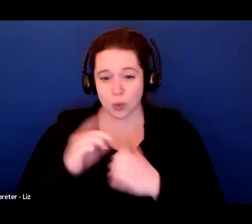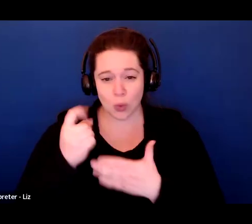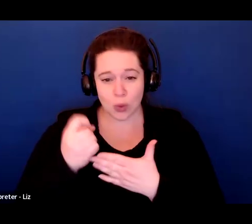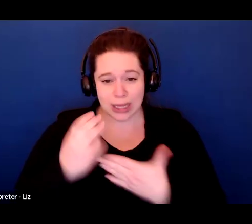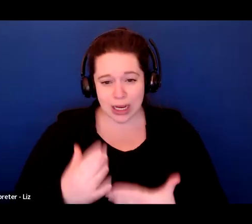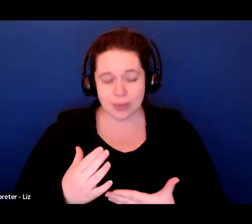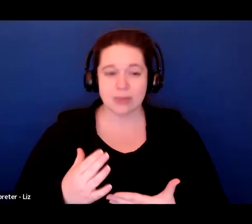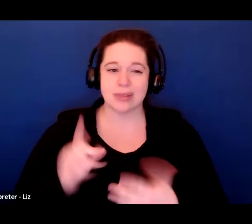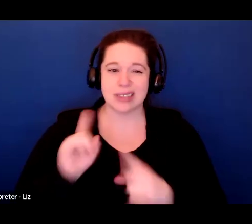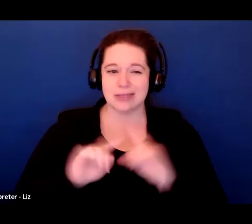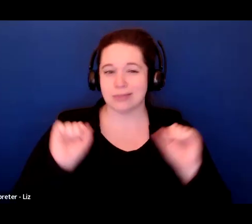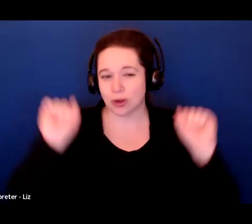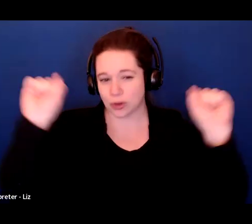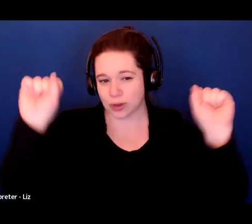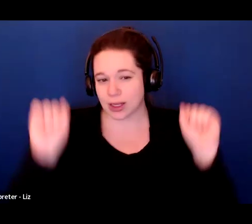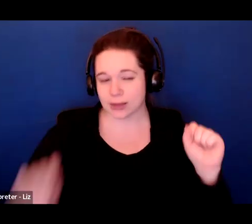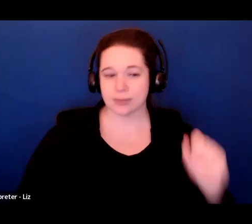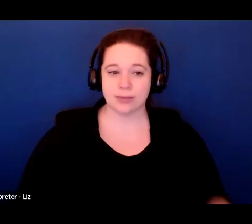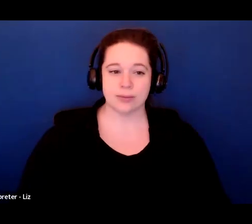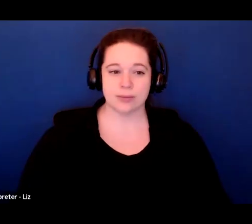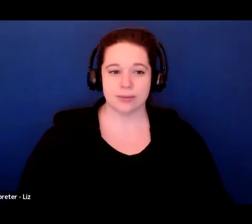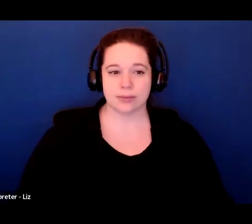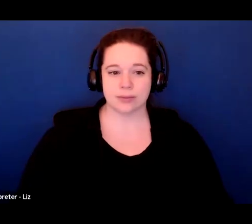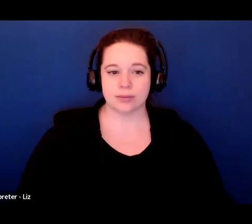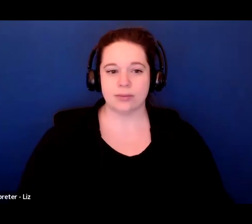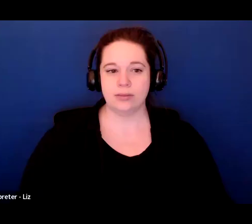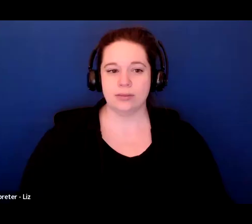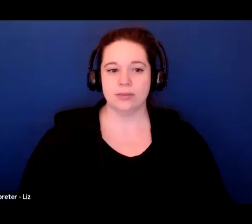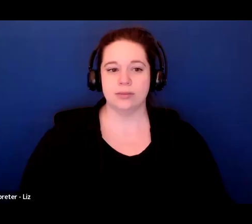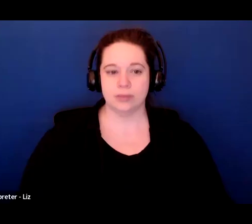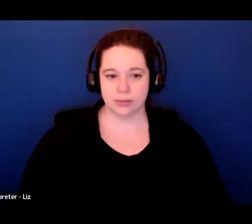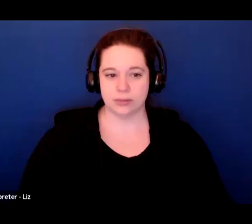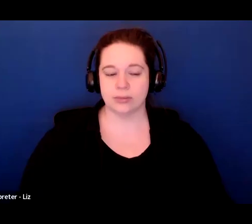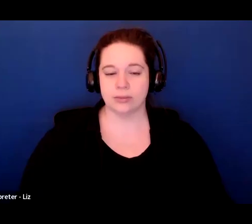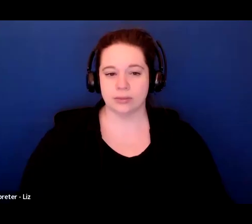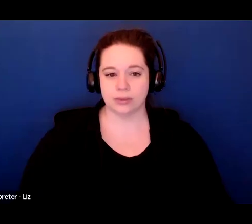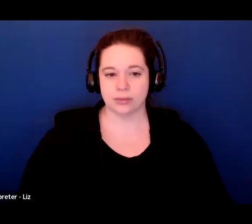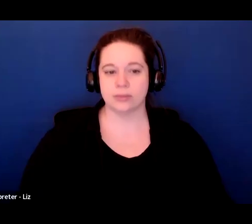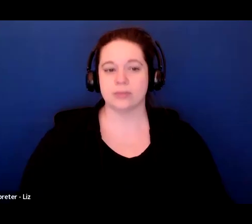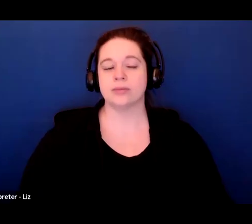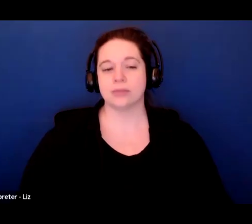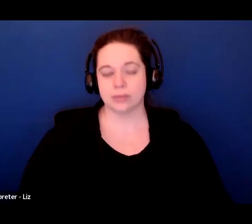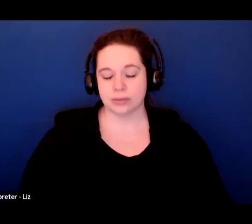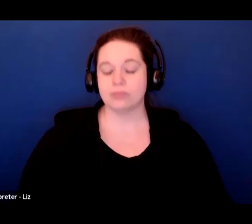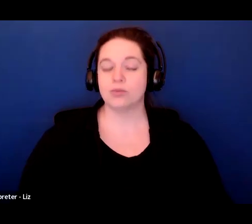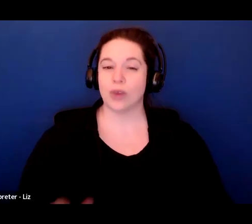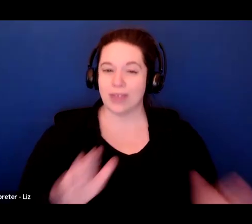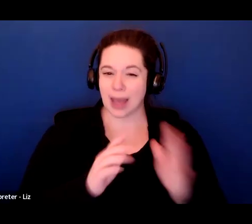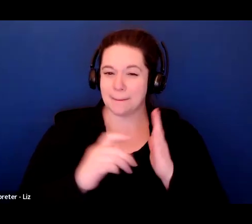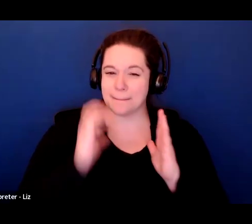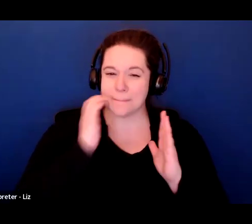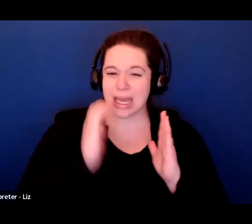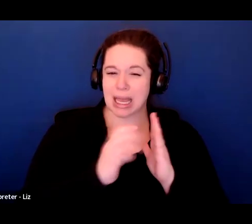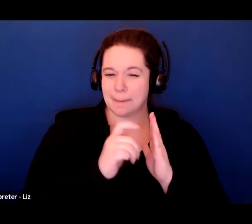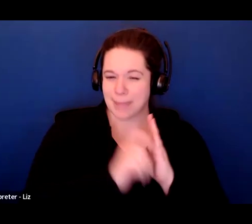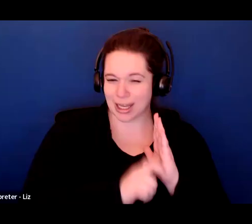these exercises. If you might have your big binder from your rehabilitation, and they usually have a section on that on how